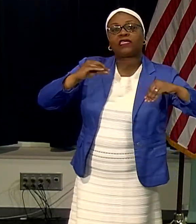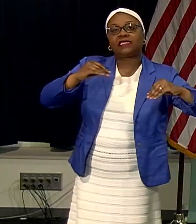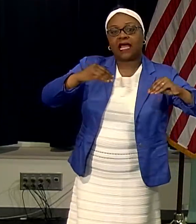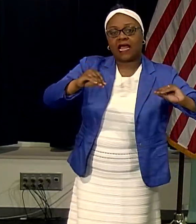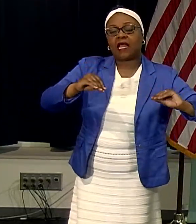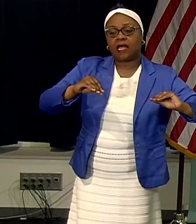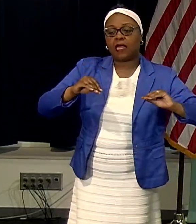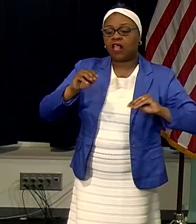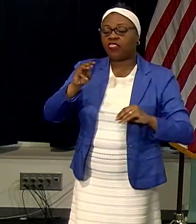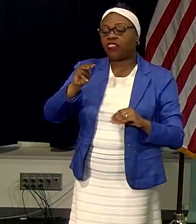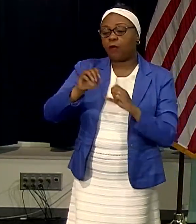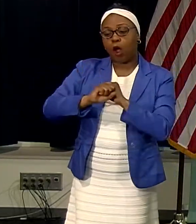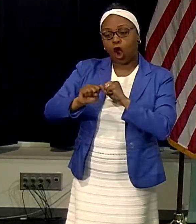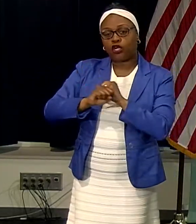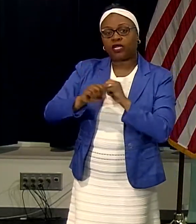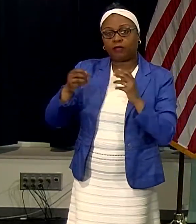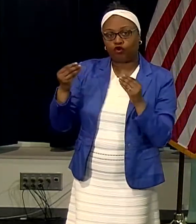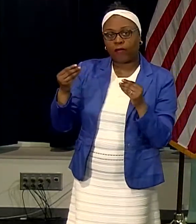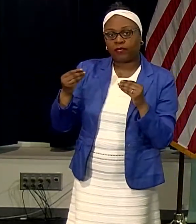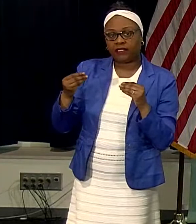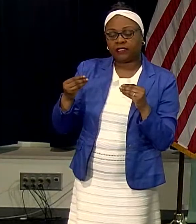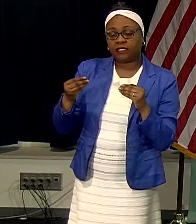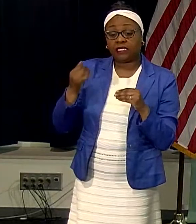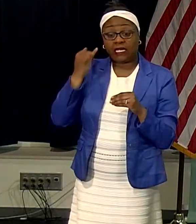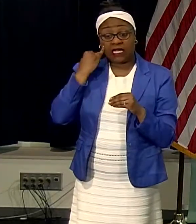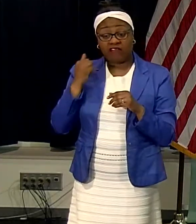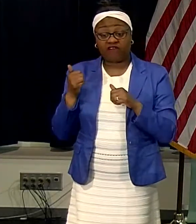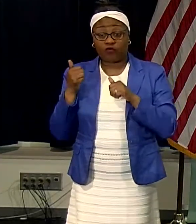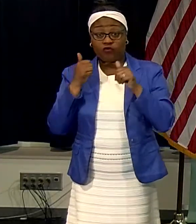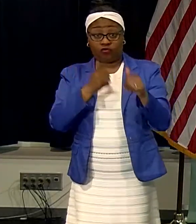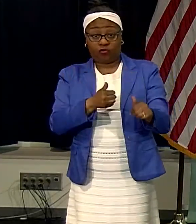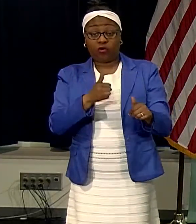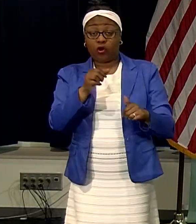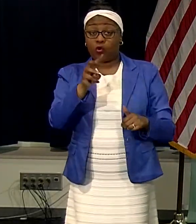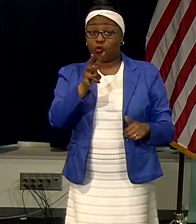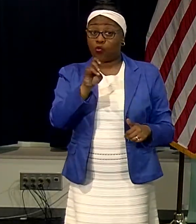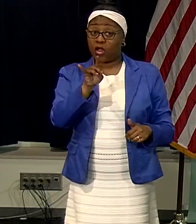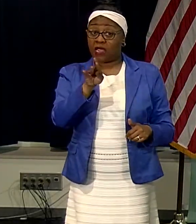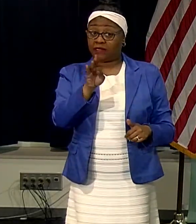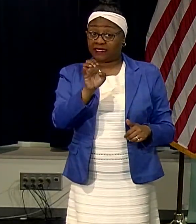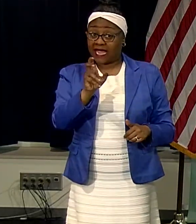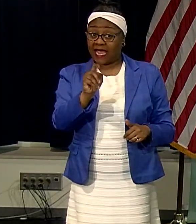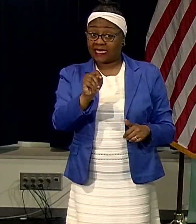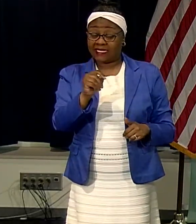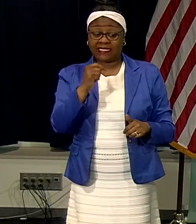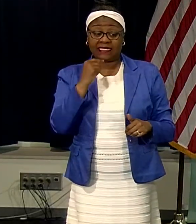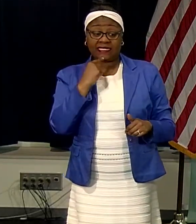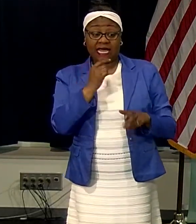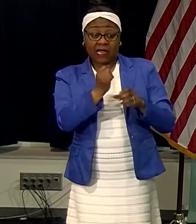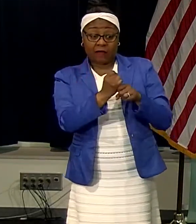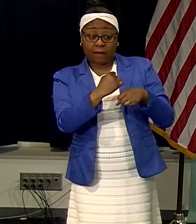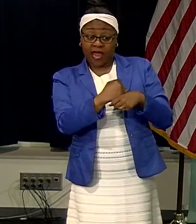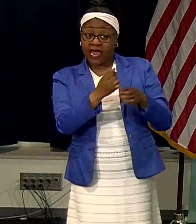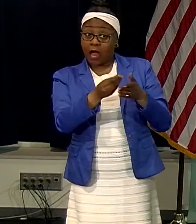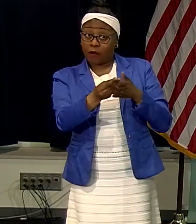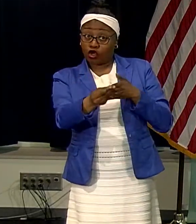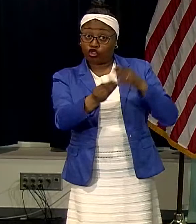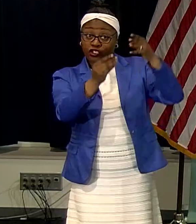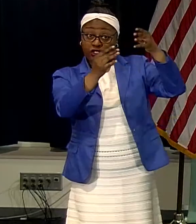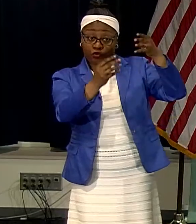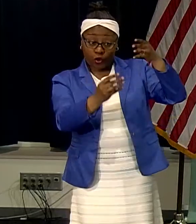through our marketing properties. And if you go to our website and you go to make a purchase and you scroll down, those options will be available as well.